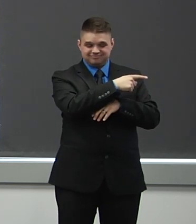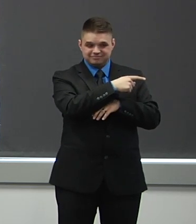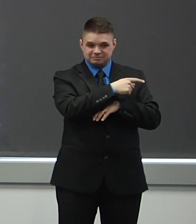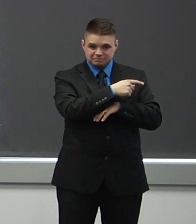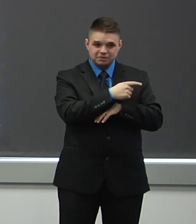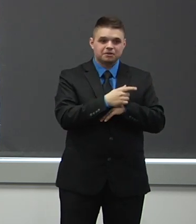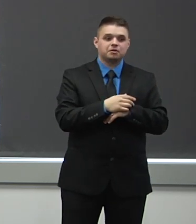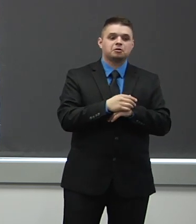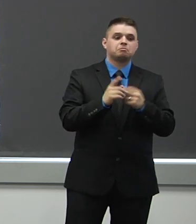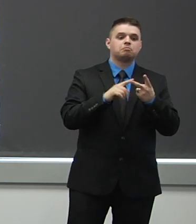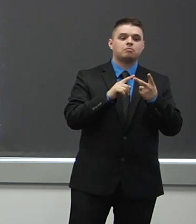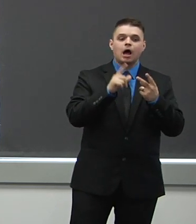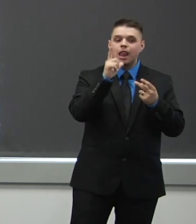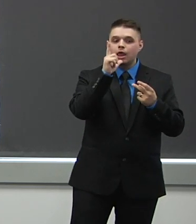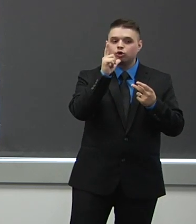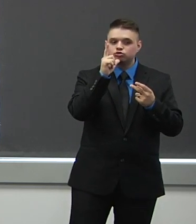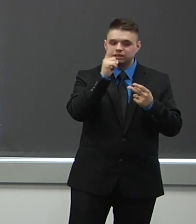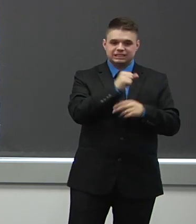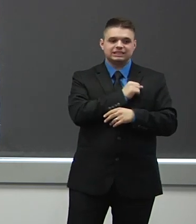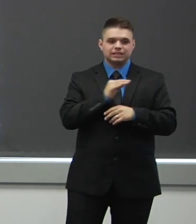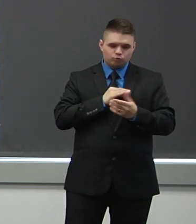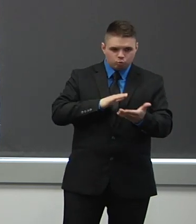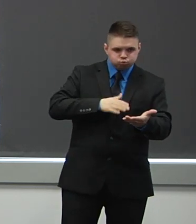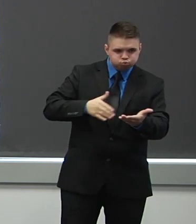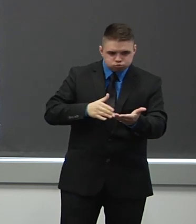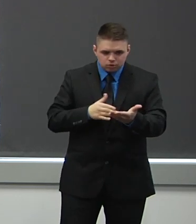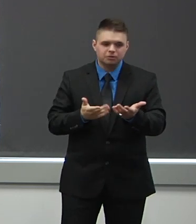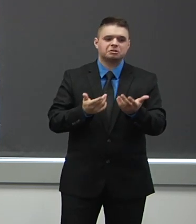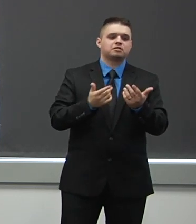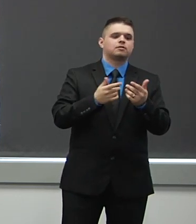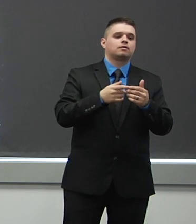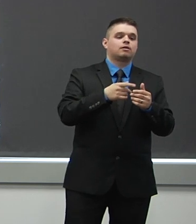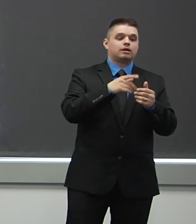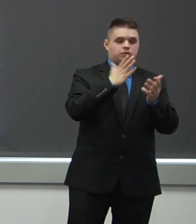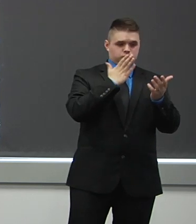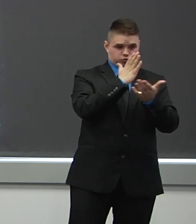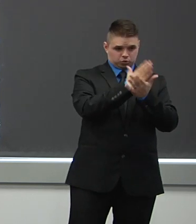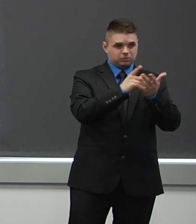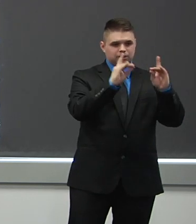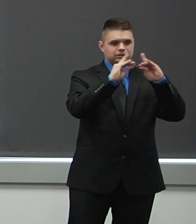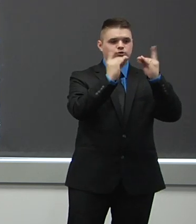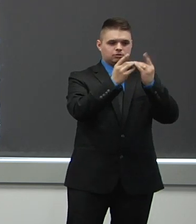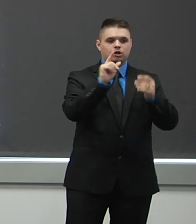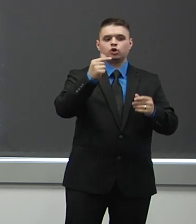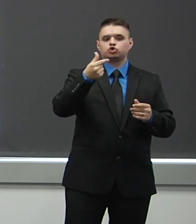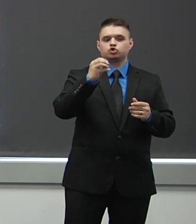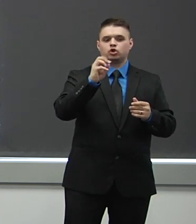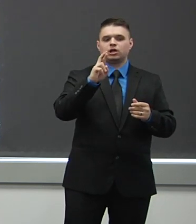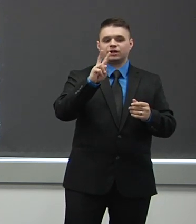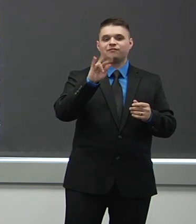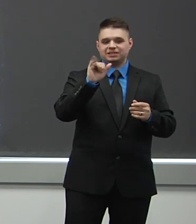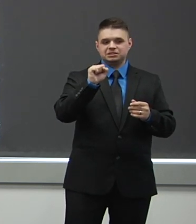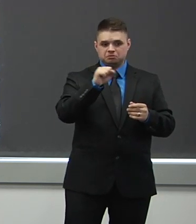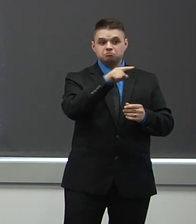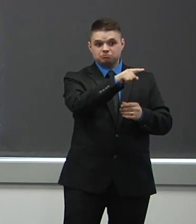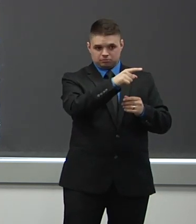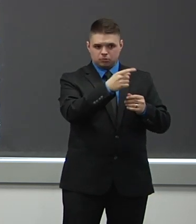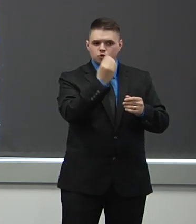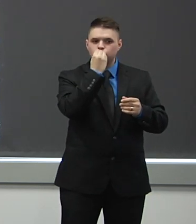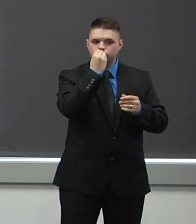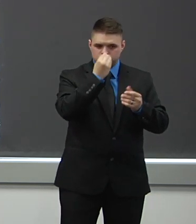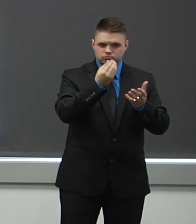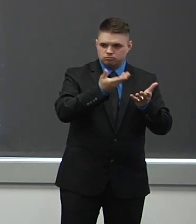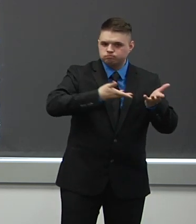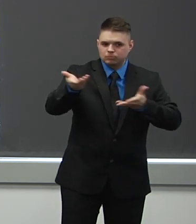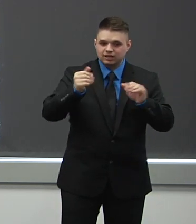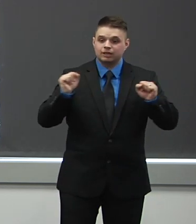lunch personnel in the Jervis district are continuing to deliver cold lunches and breakfast to their